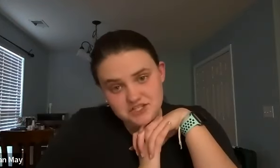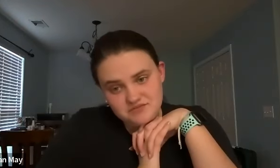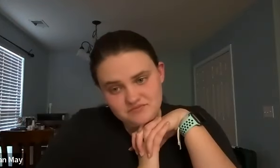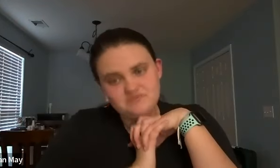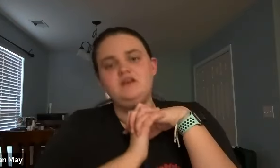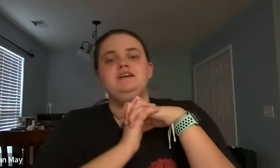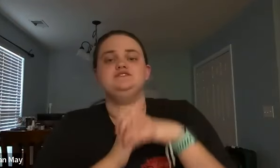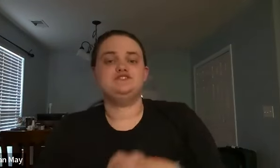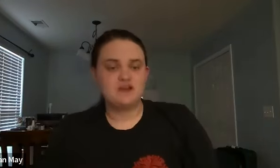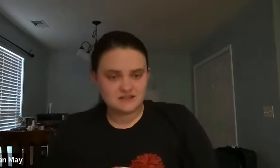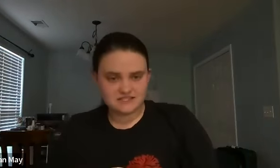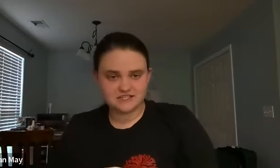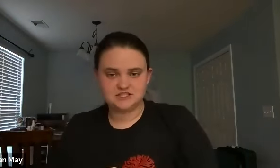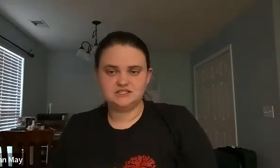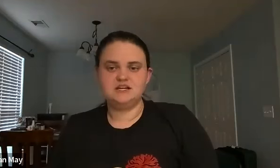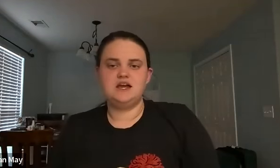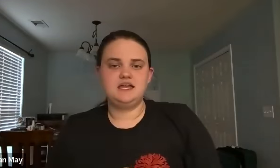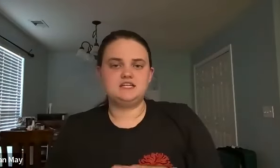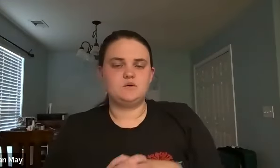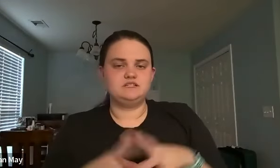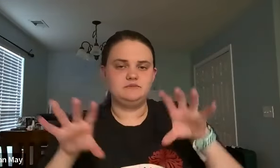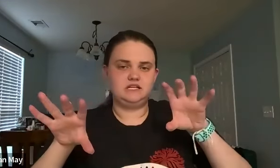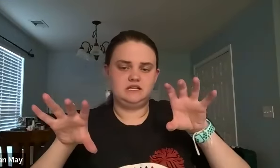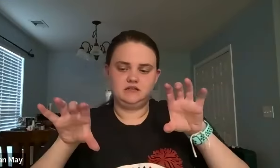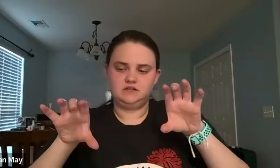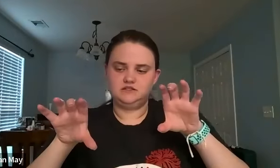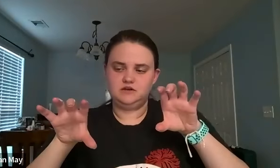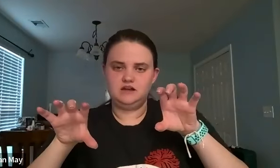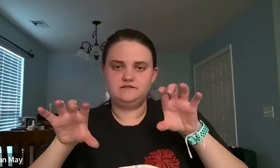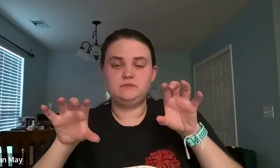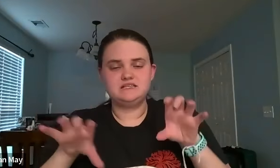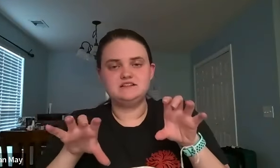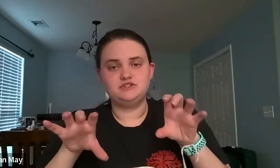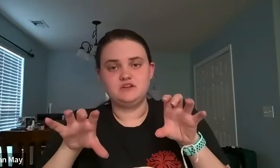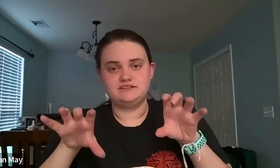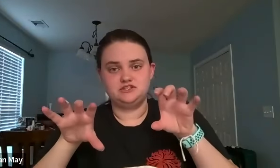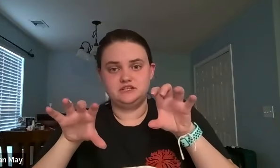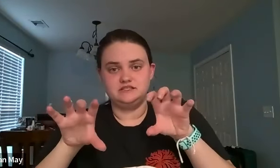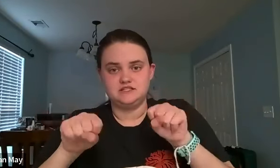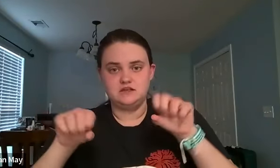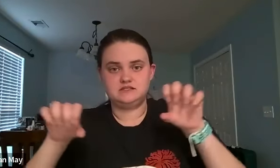Sausage. Okay, so sausage is going to be, so you basically do sausage links.